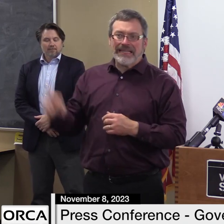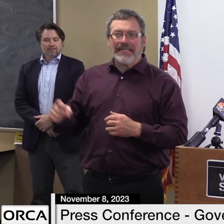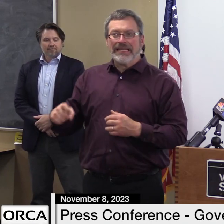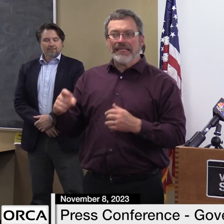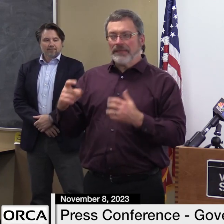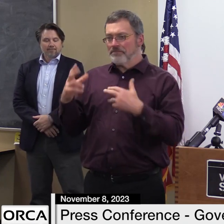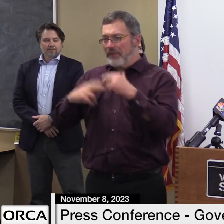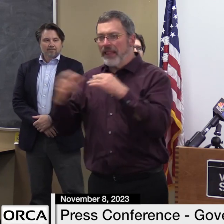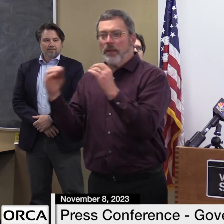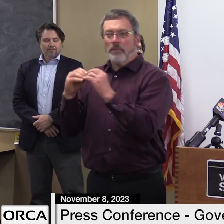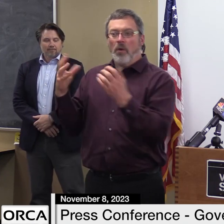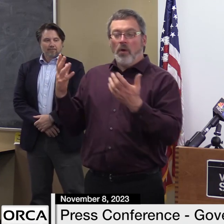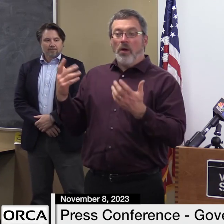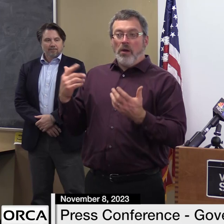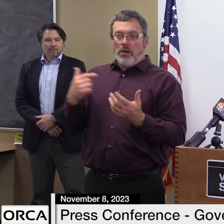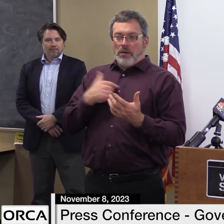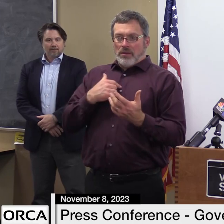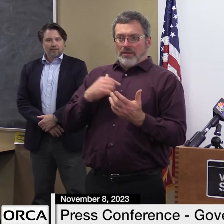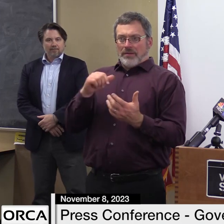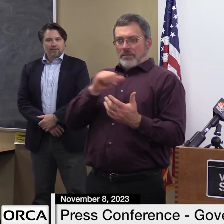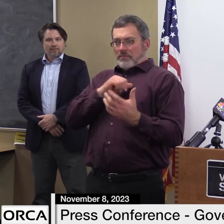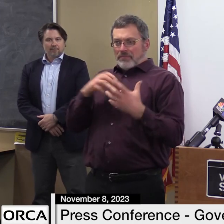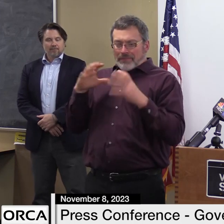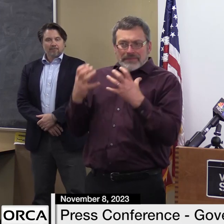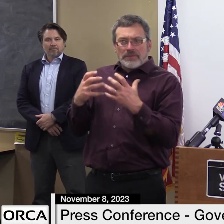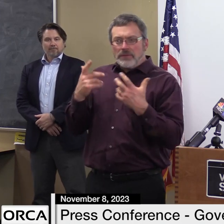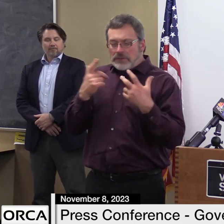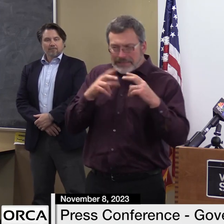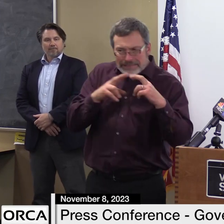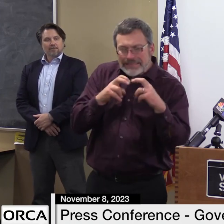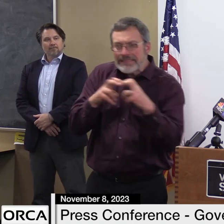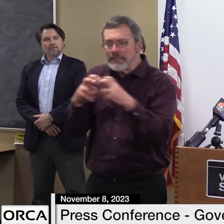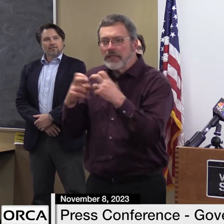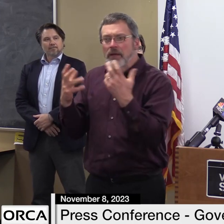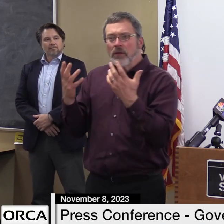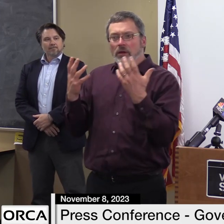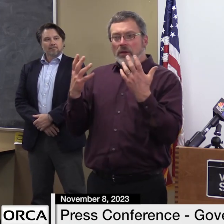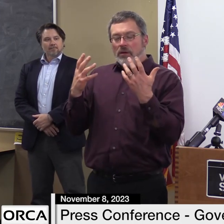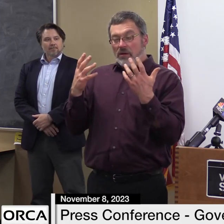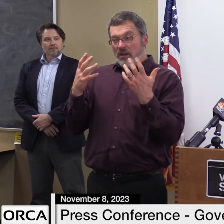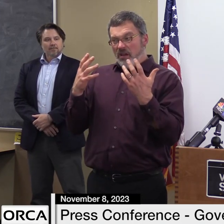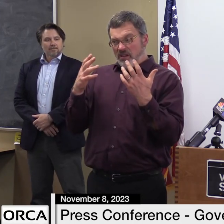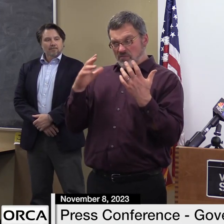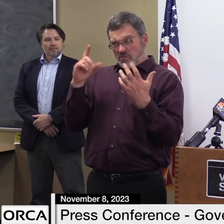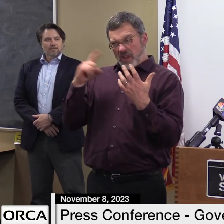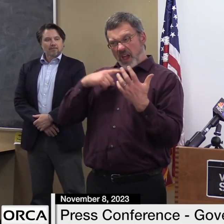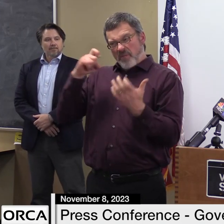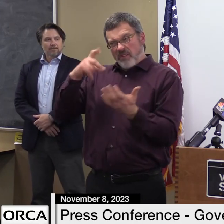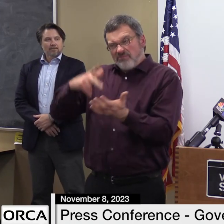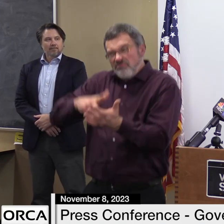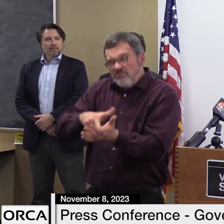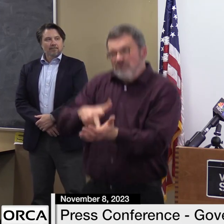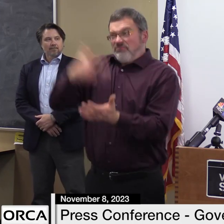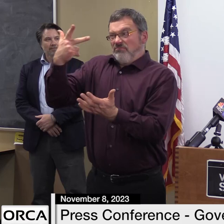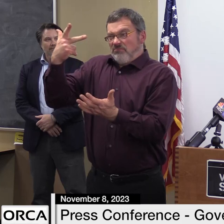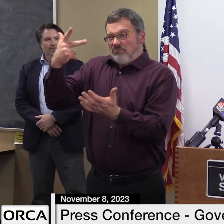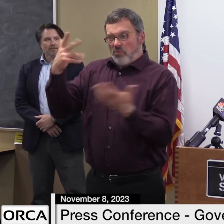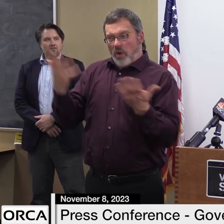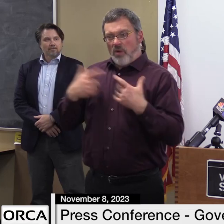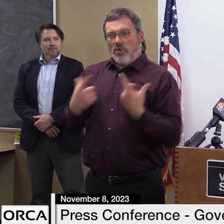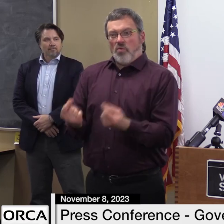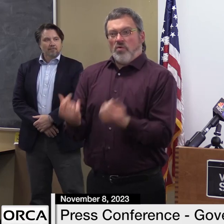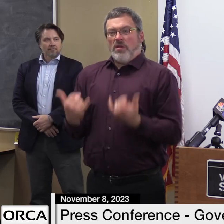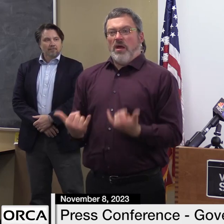increase the number of units we're building by about three times what we've been doing statewide, and even more than that in